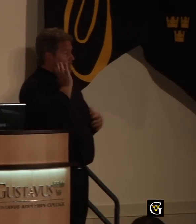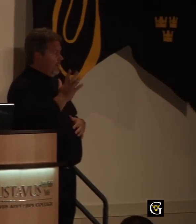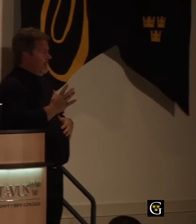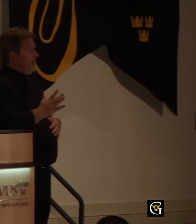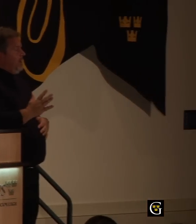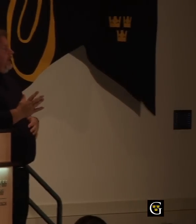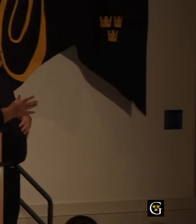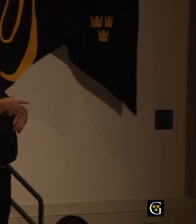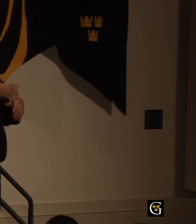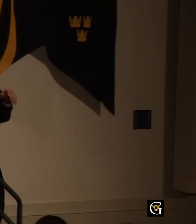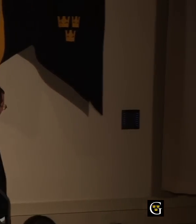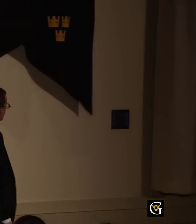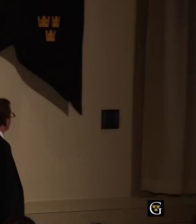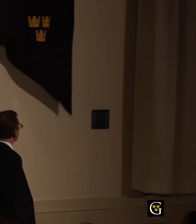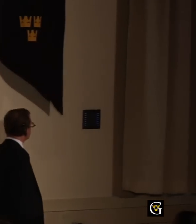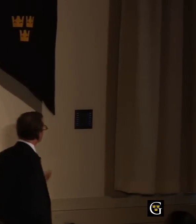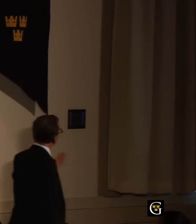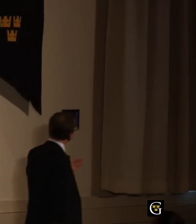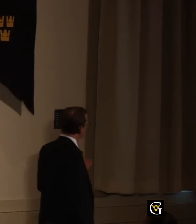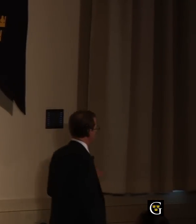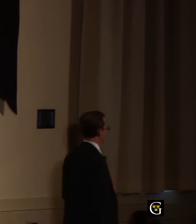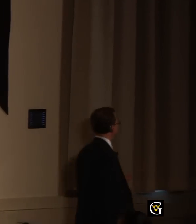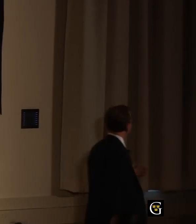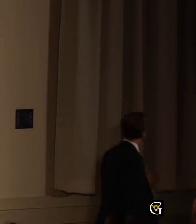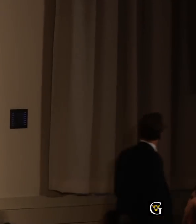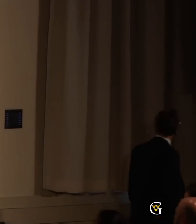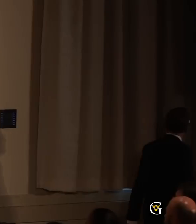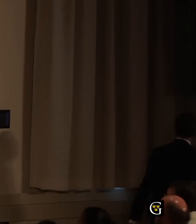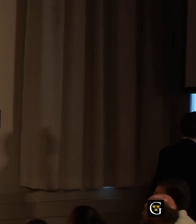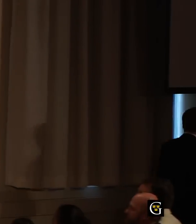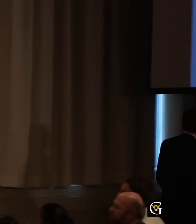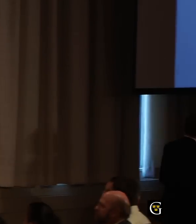Cochlear implants 101. So if you look here,